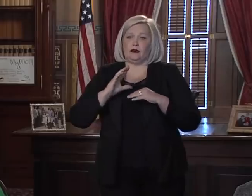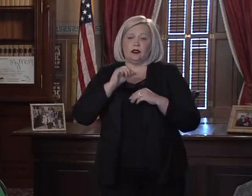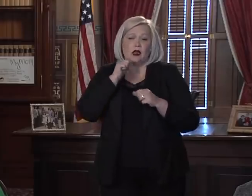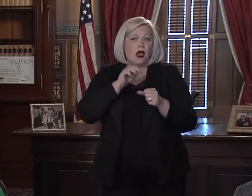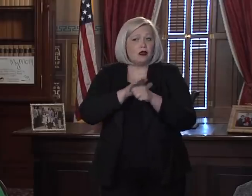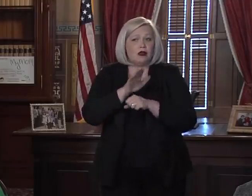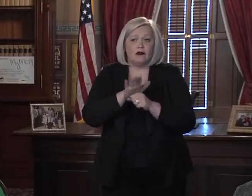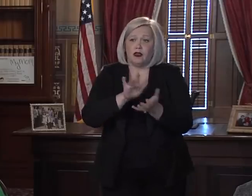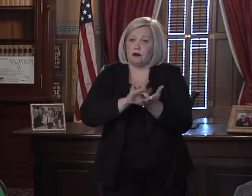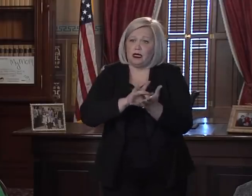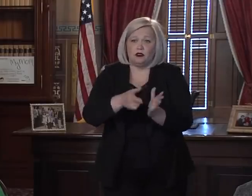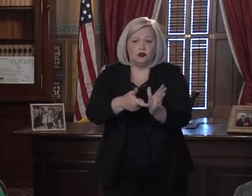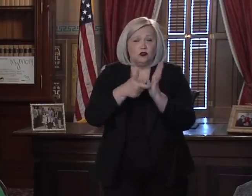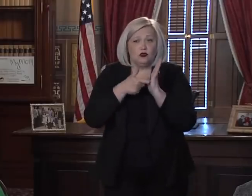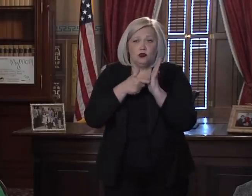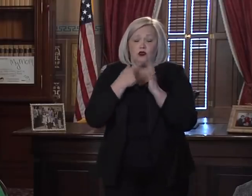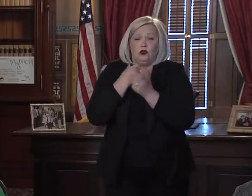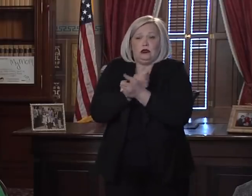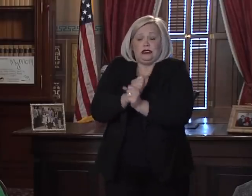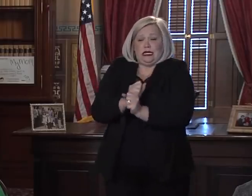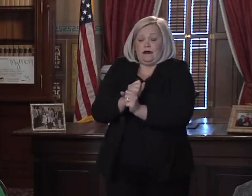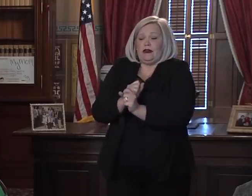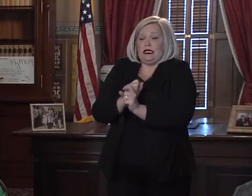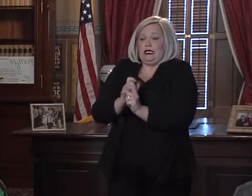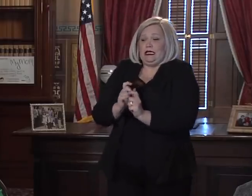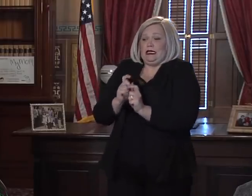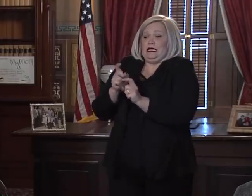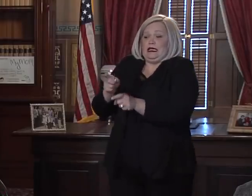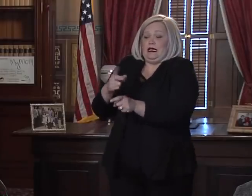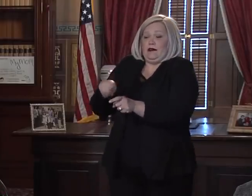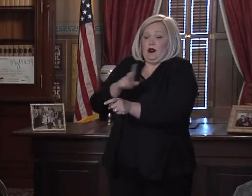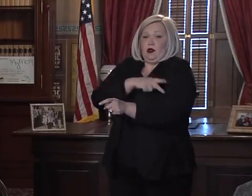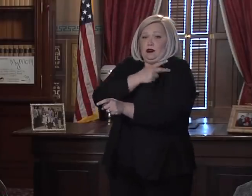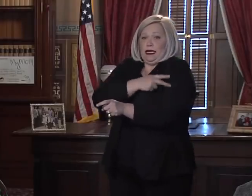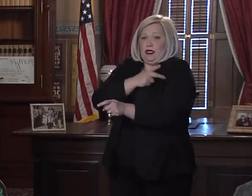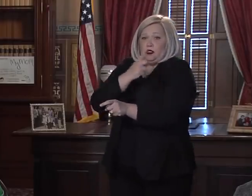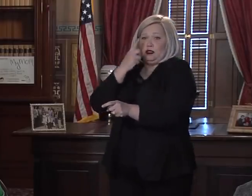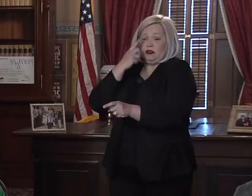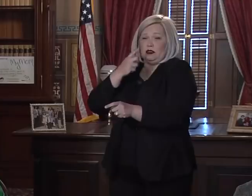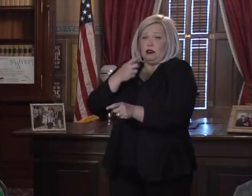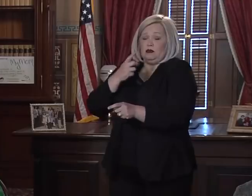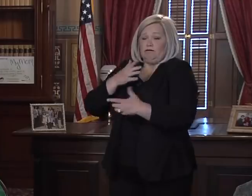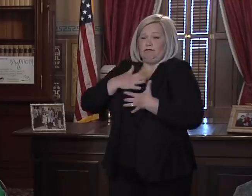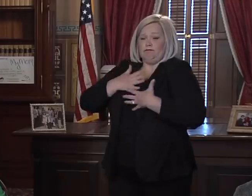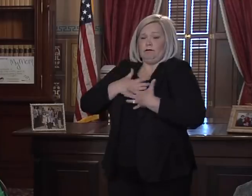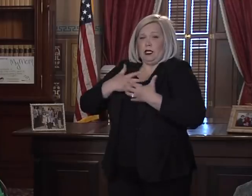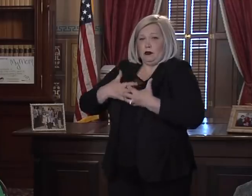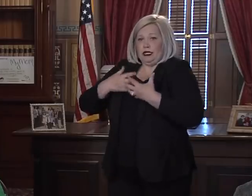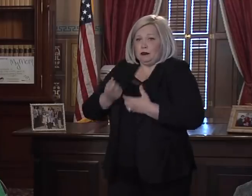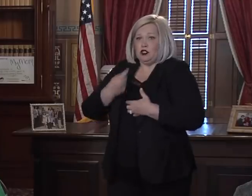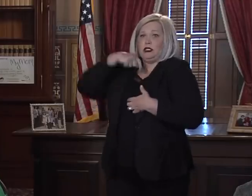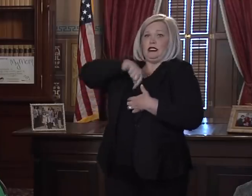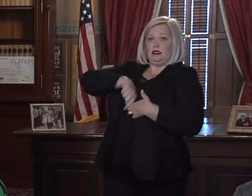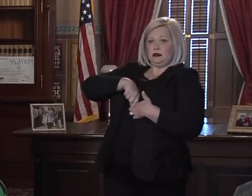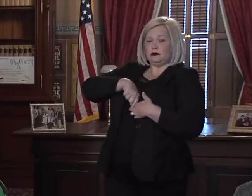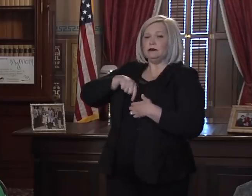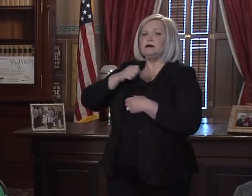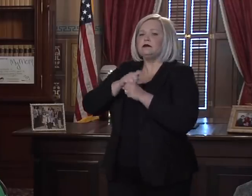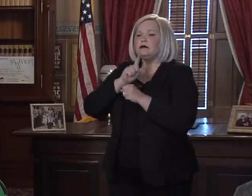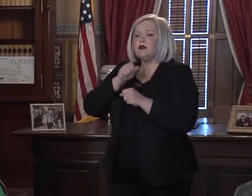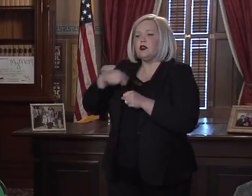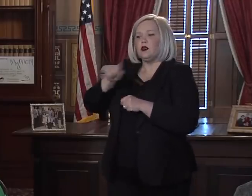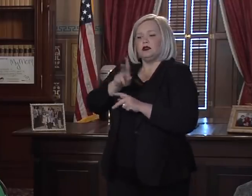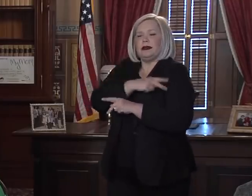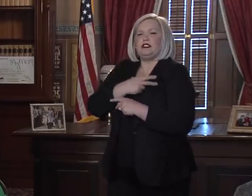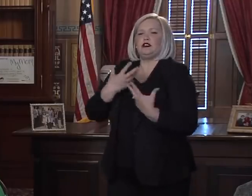the medications required to safely place patients on ventilators and ensure sufficient